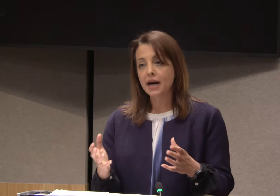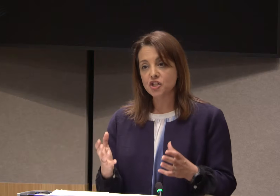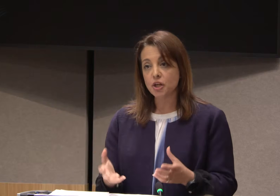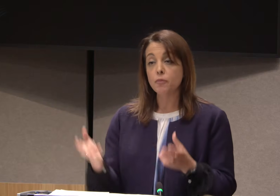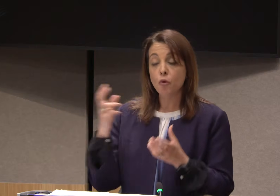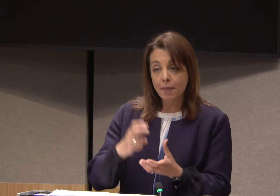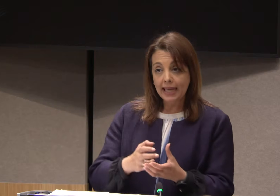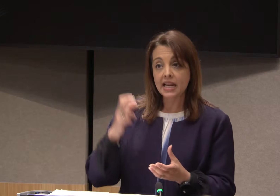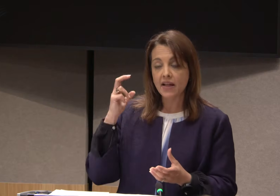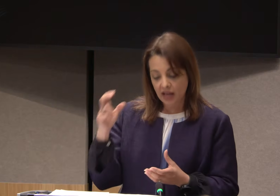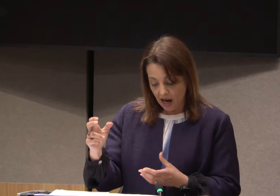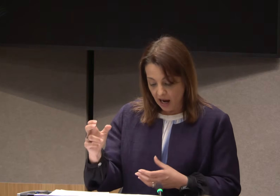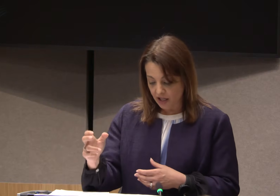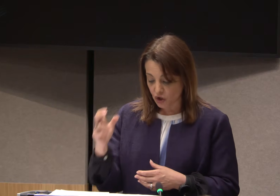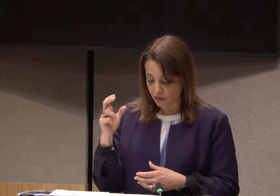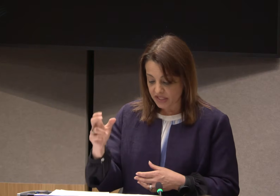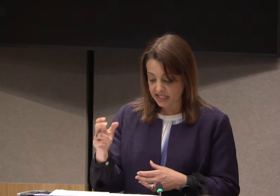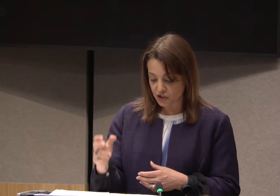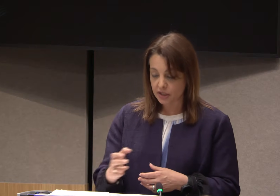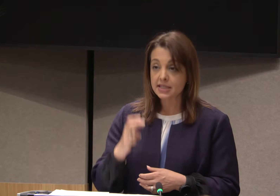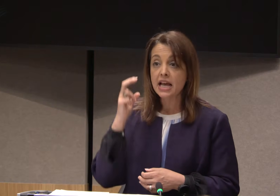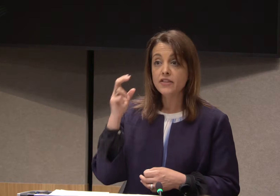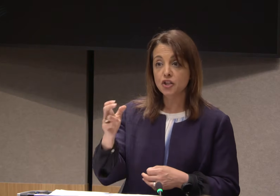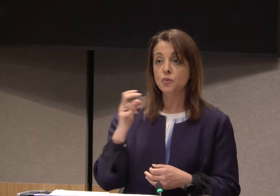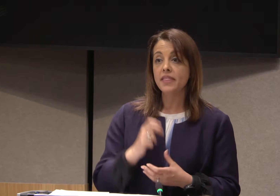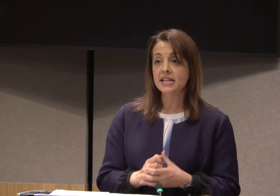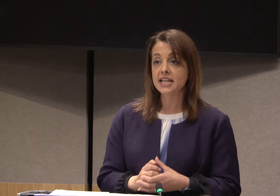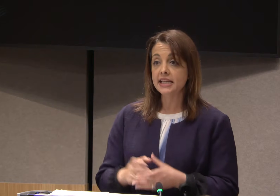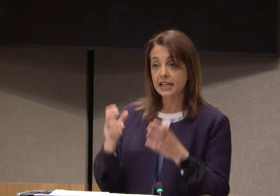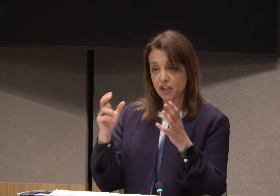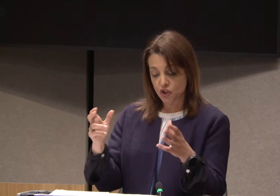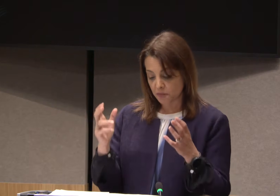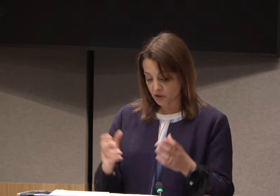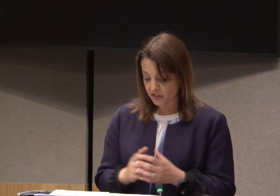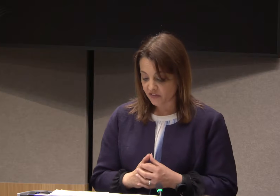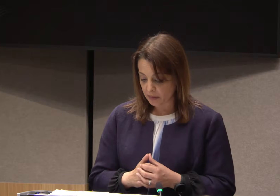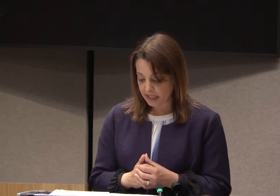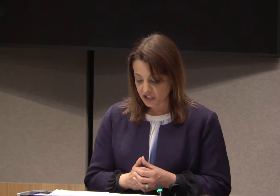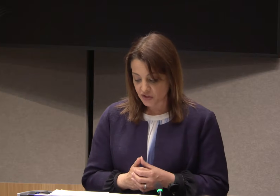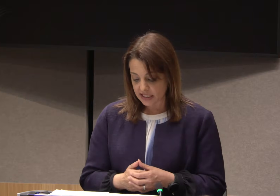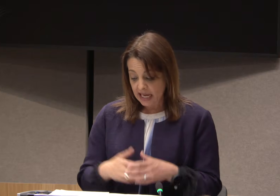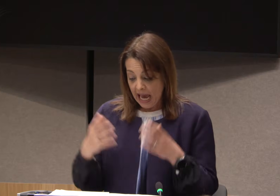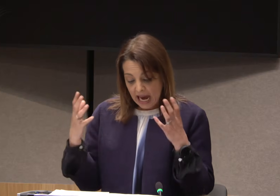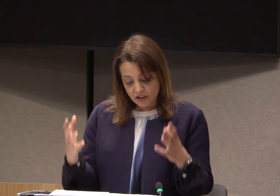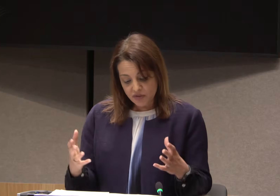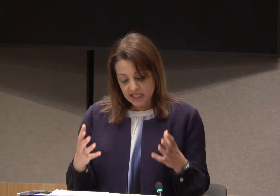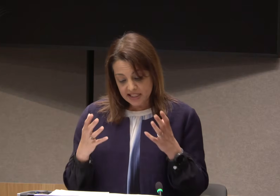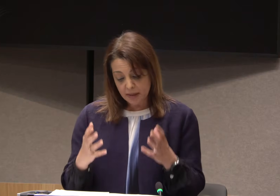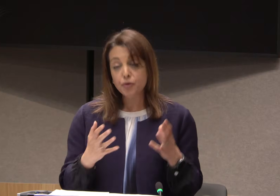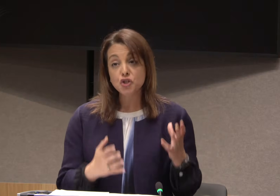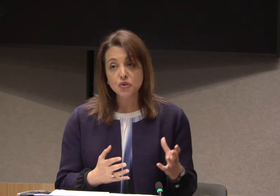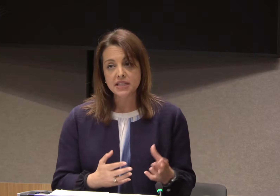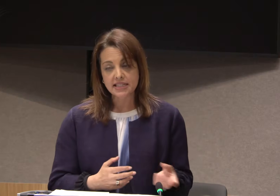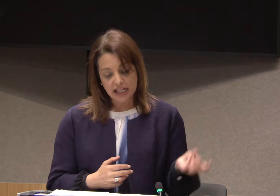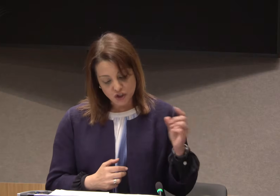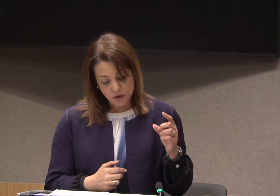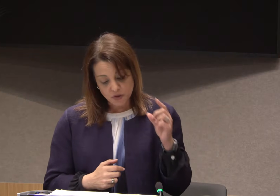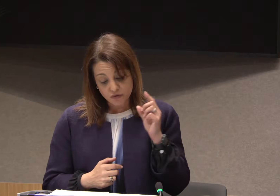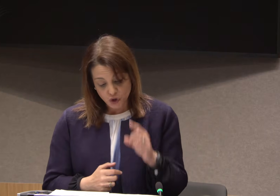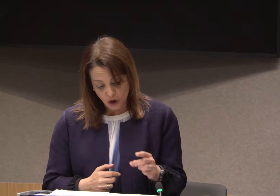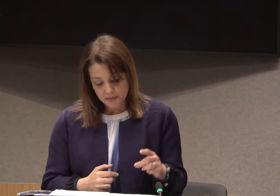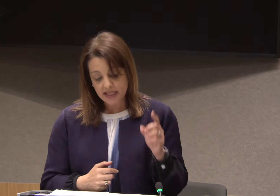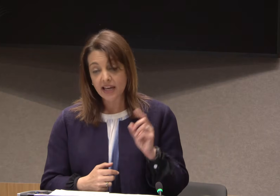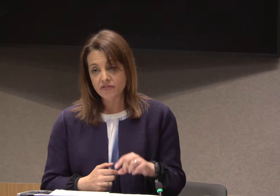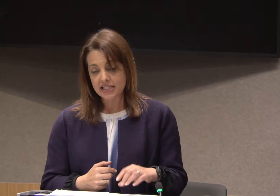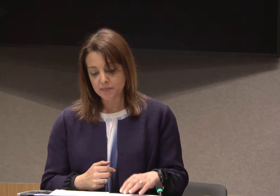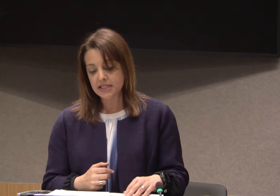social partnership remain at the heart of decisions that you are then taking in terms of the development agency and the results it produces in terms